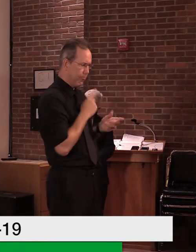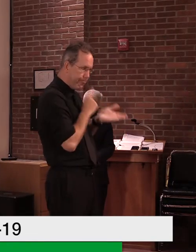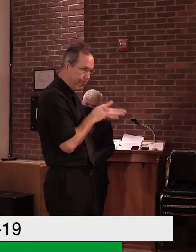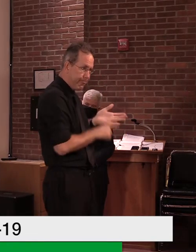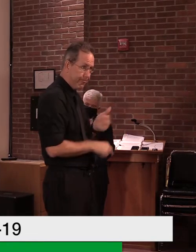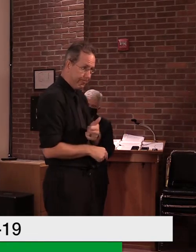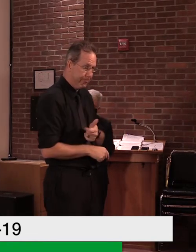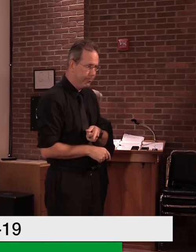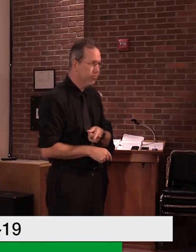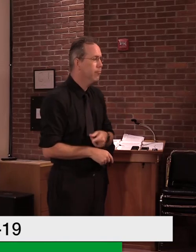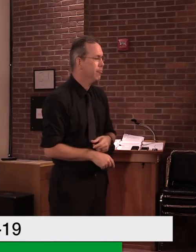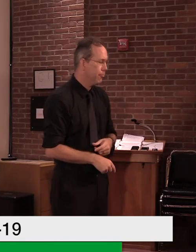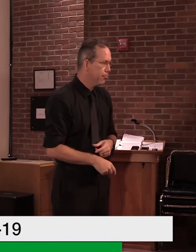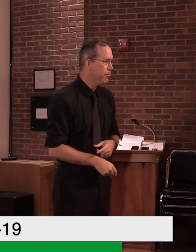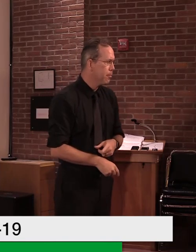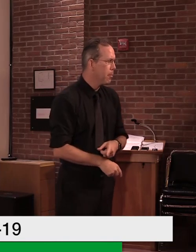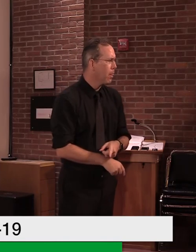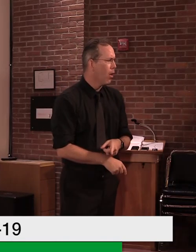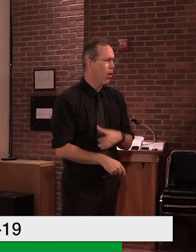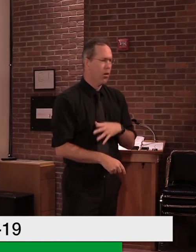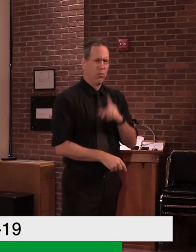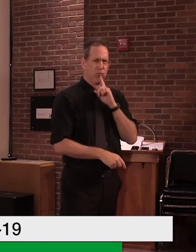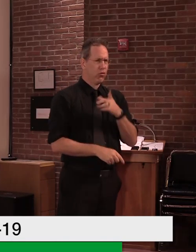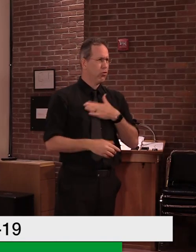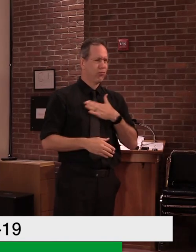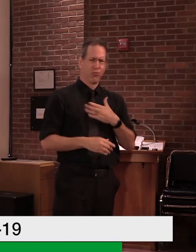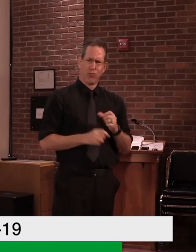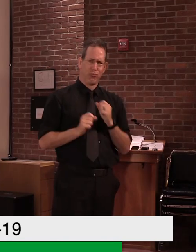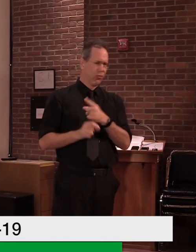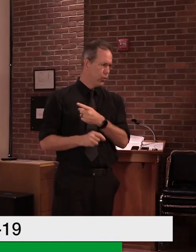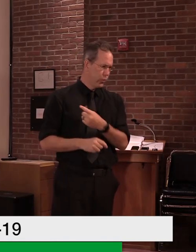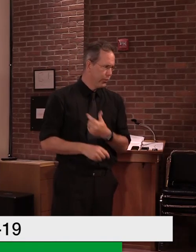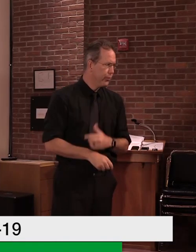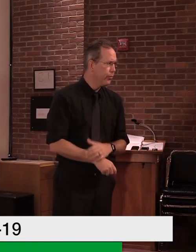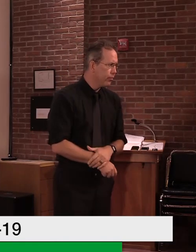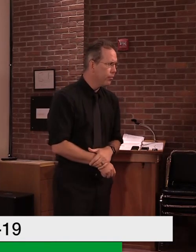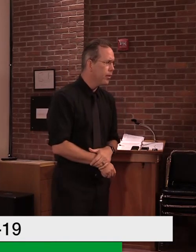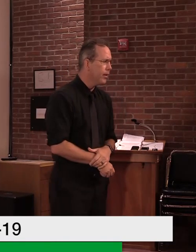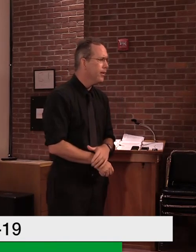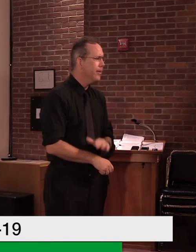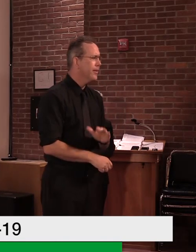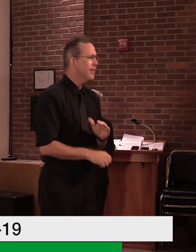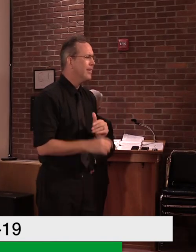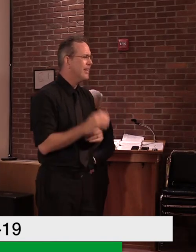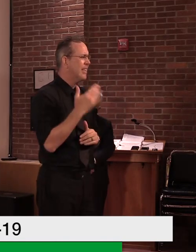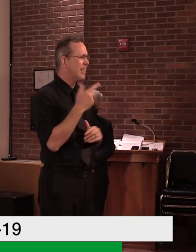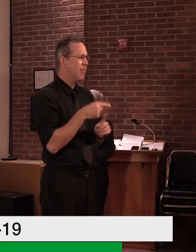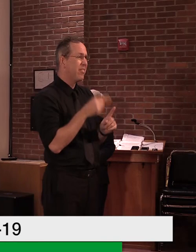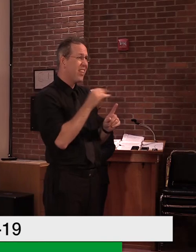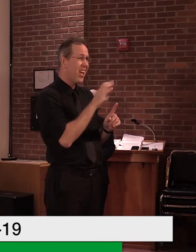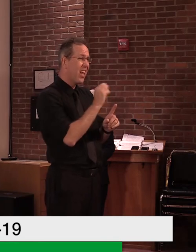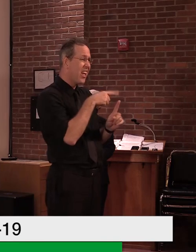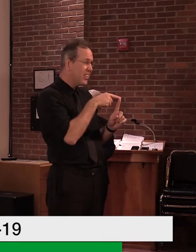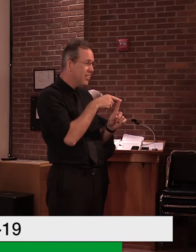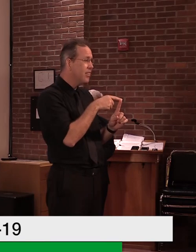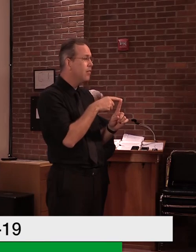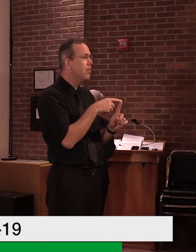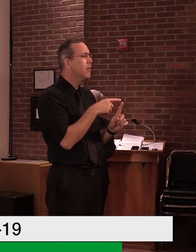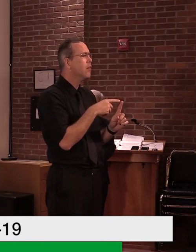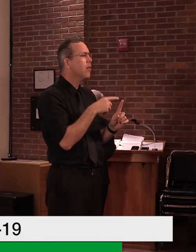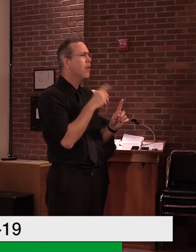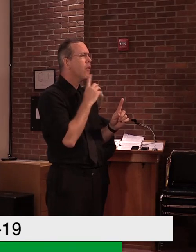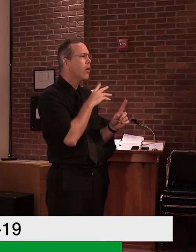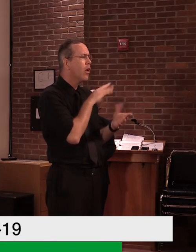to do that. What it appears to us also is that it never showed up in the countywide numbers.